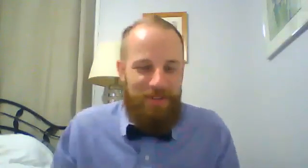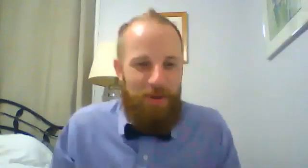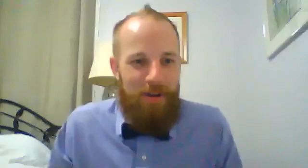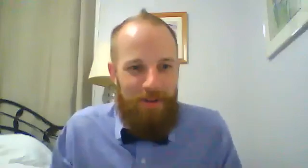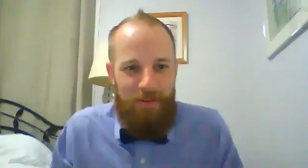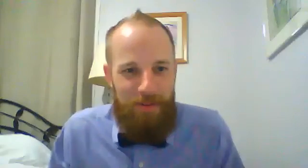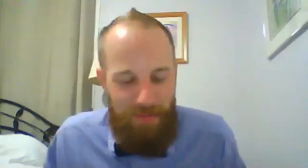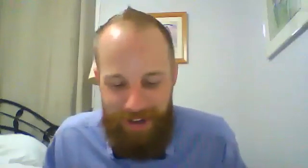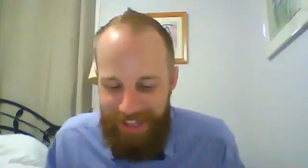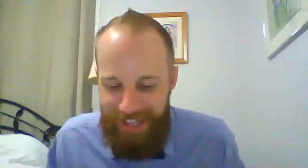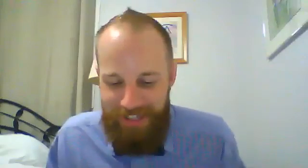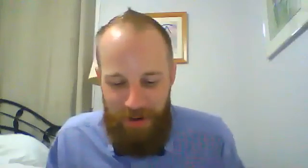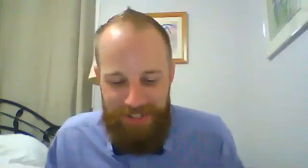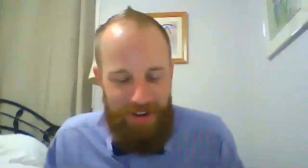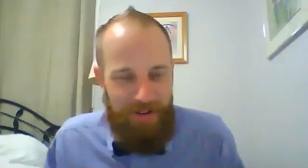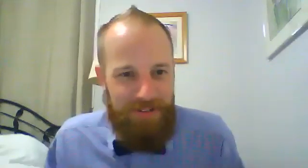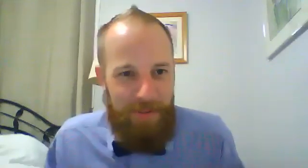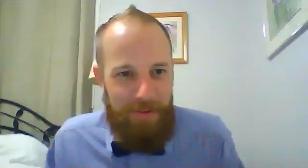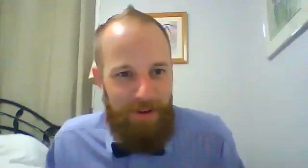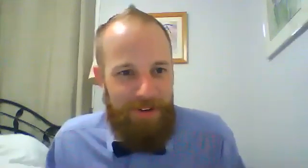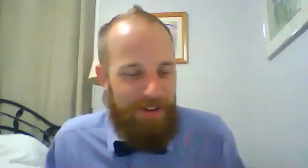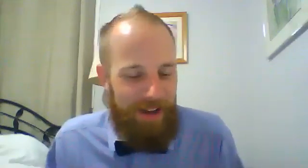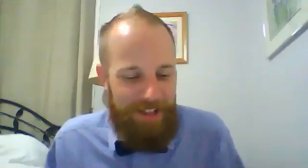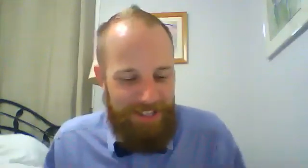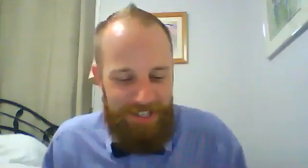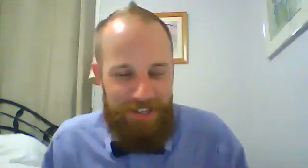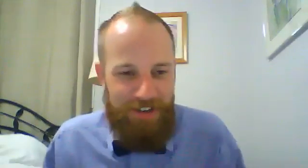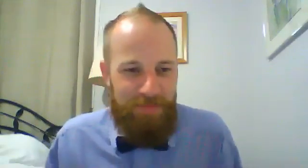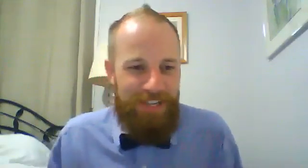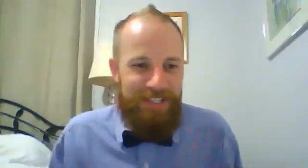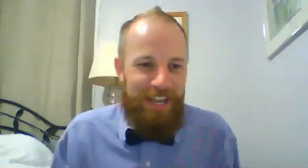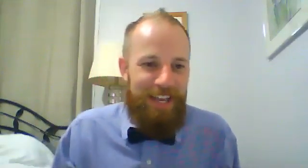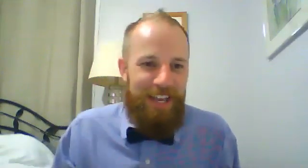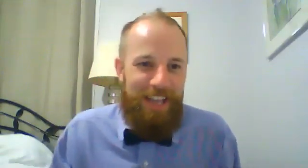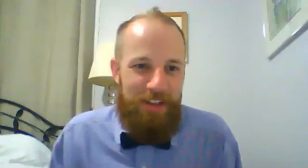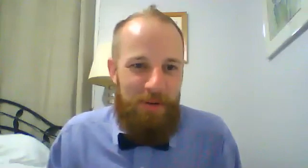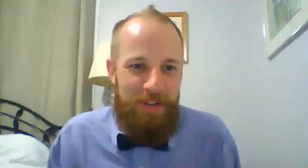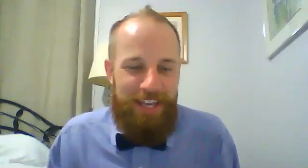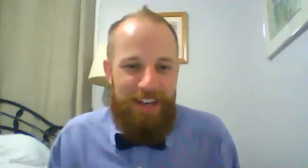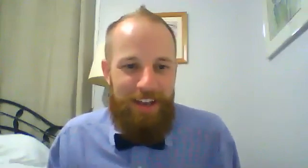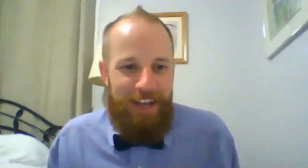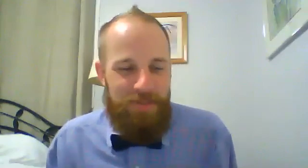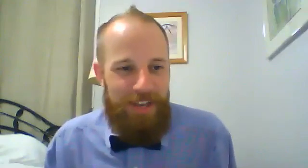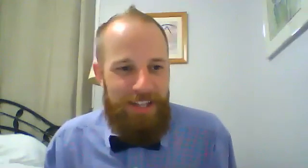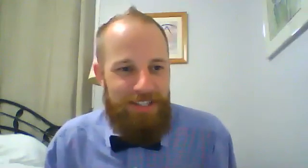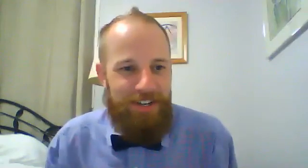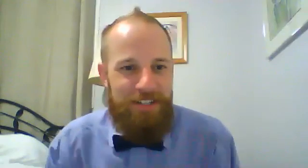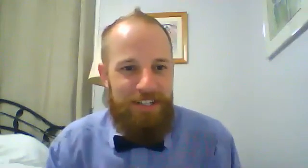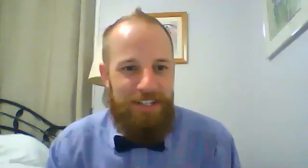So one of the things I always remember about listening to Josh speak is that he can explain the seriousness of